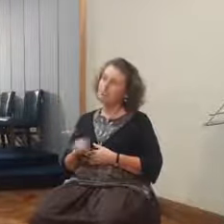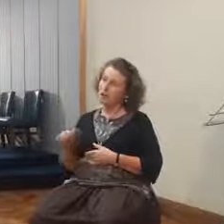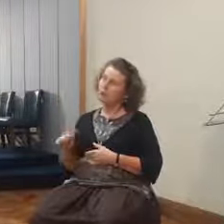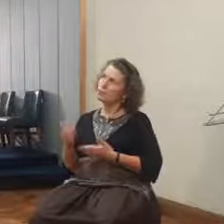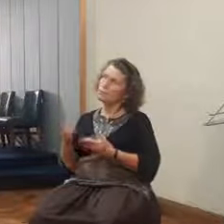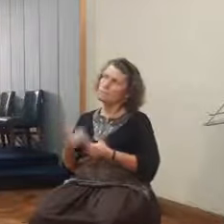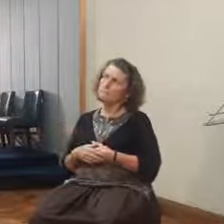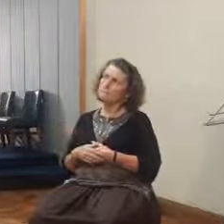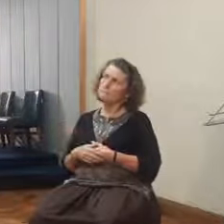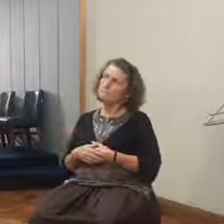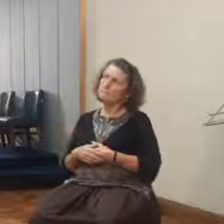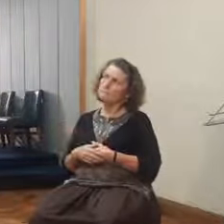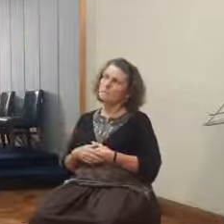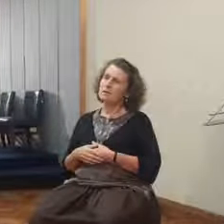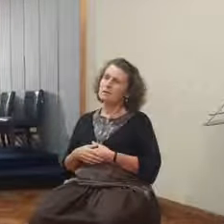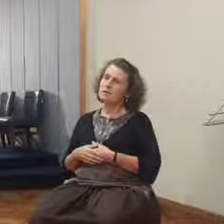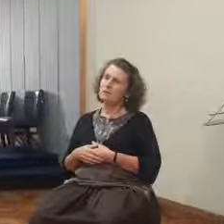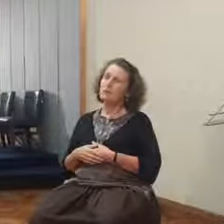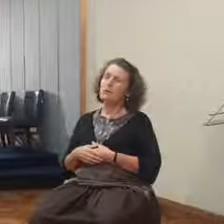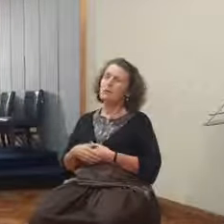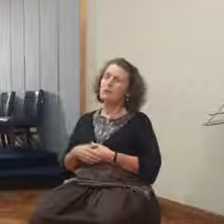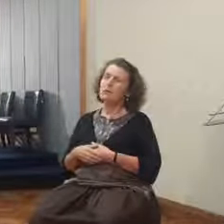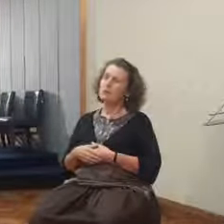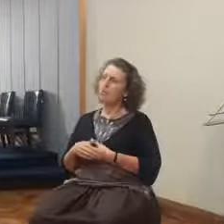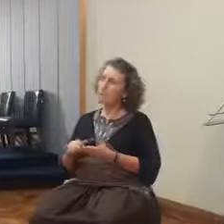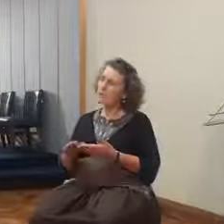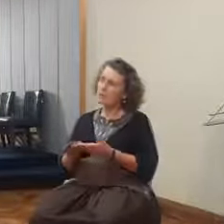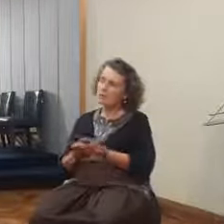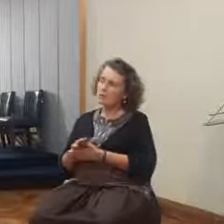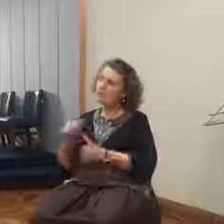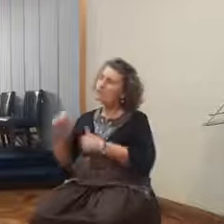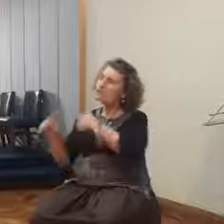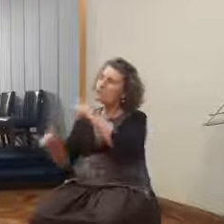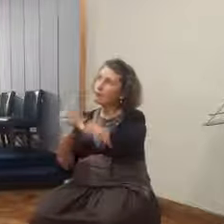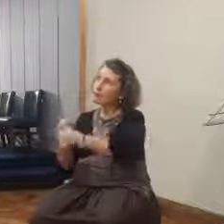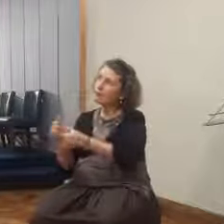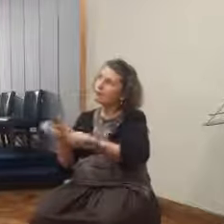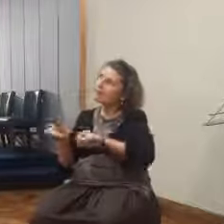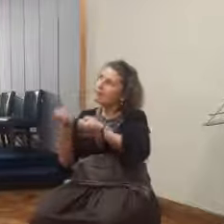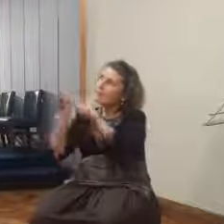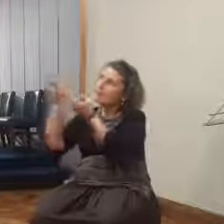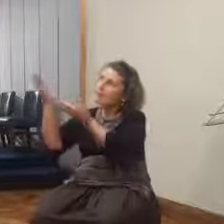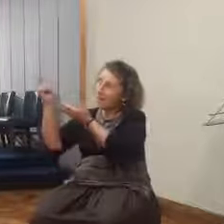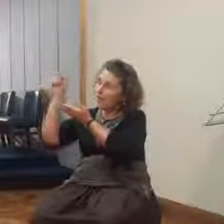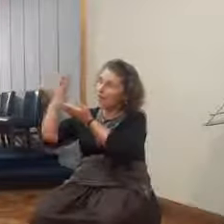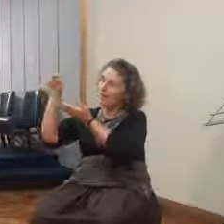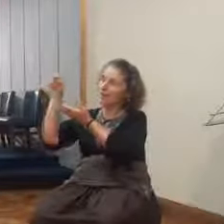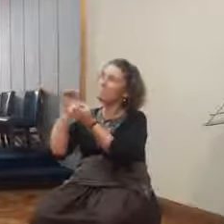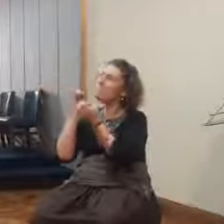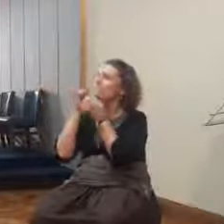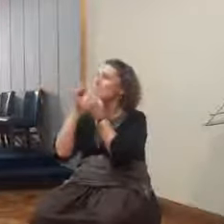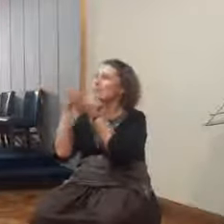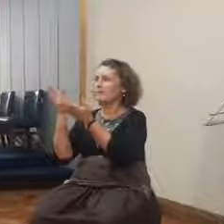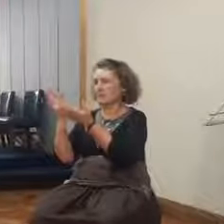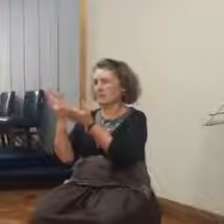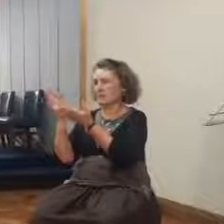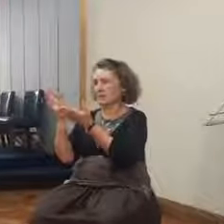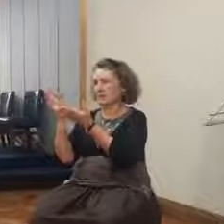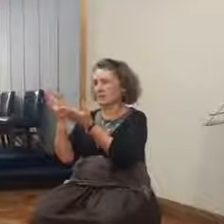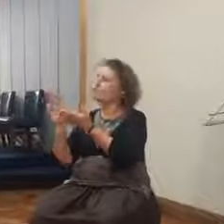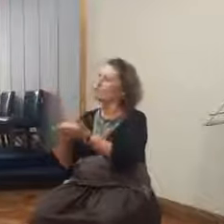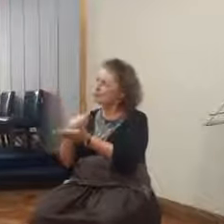but is a fitting thing, it's a beautiful thing. And it matches the whole tenor of our lives. Praise is comely for